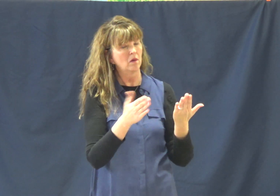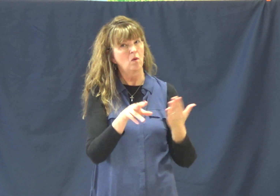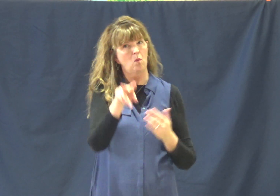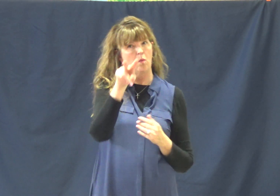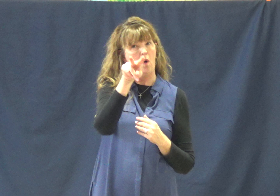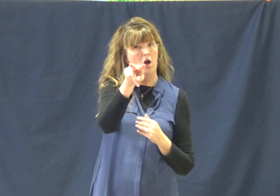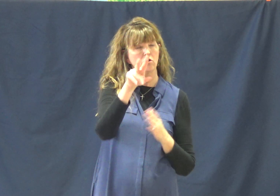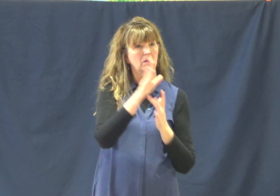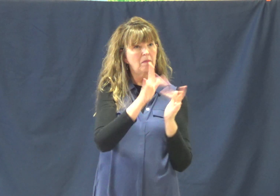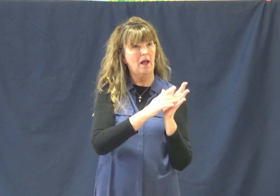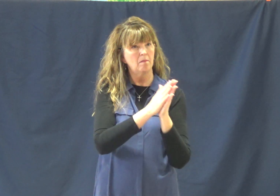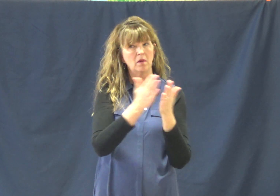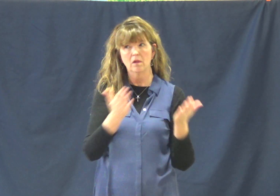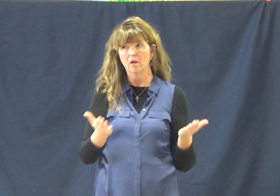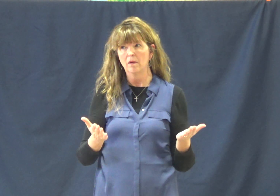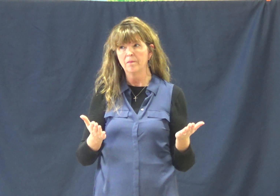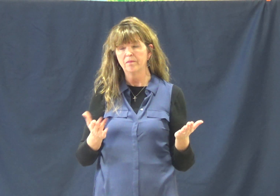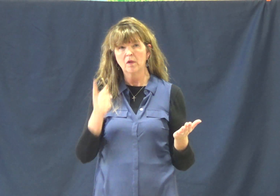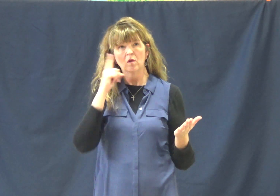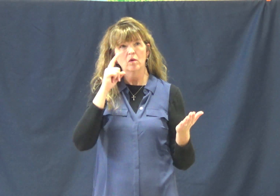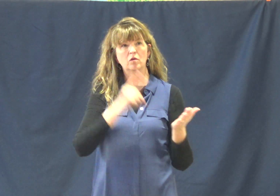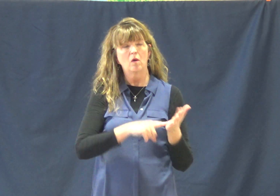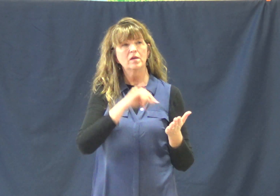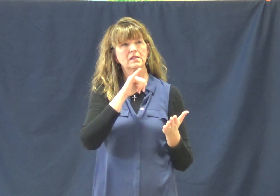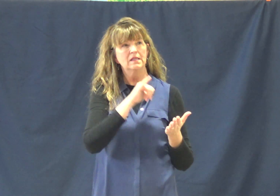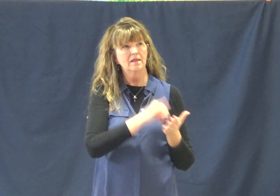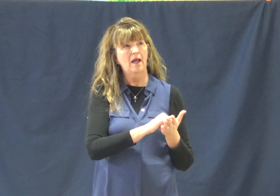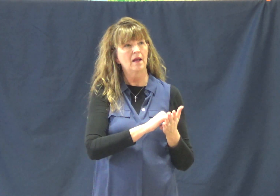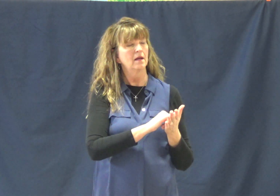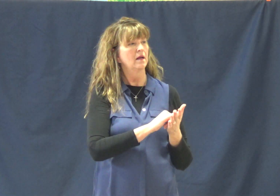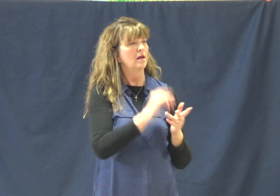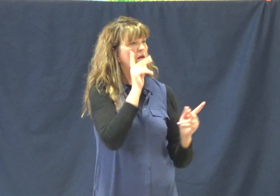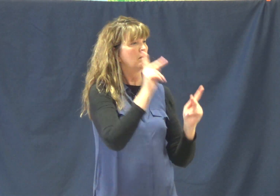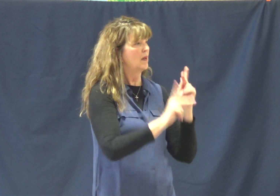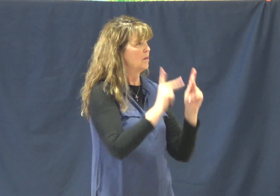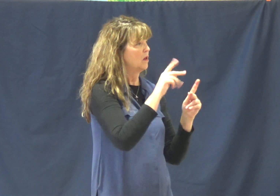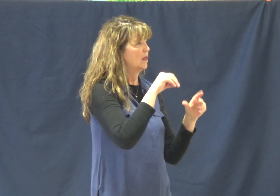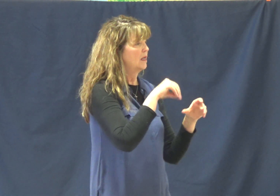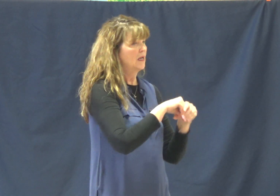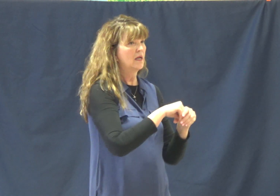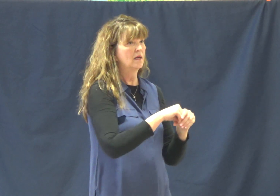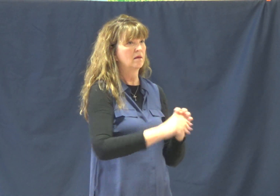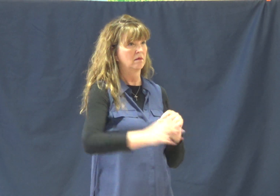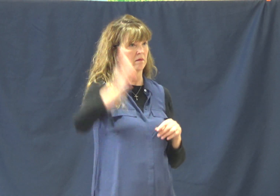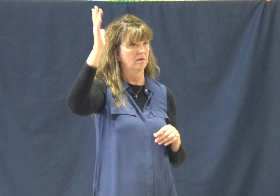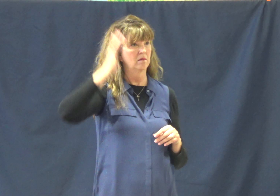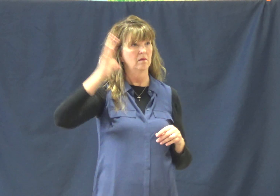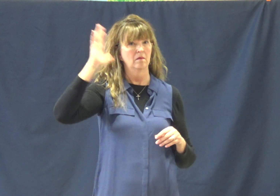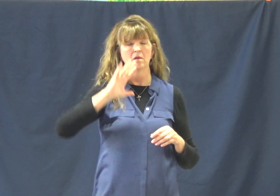And if you read the Bible regularly, you will notice that people